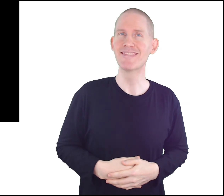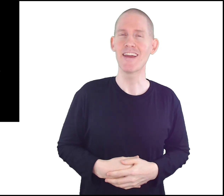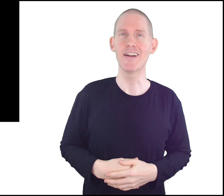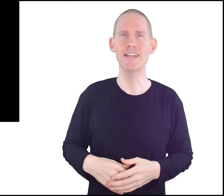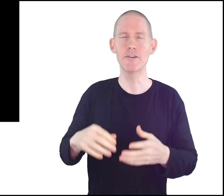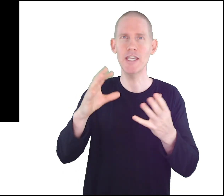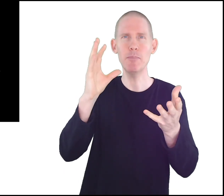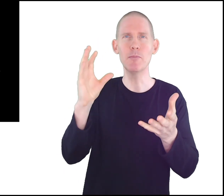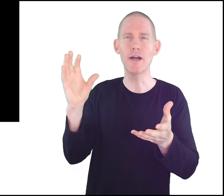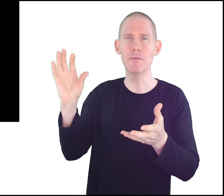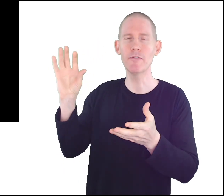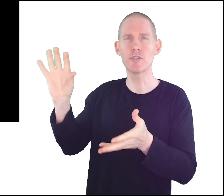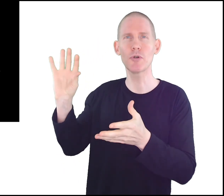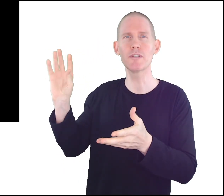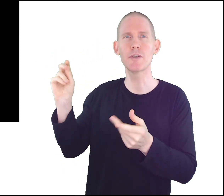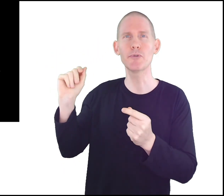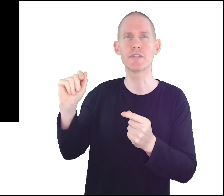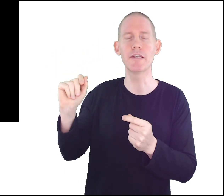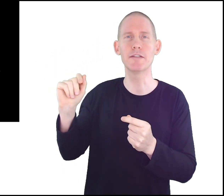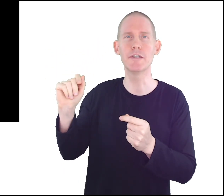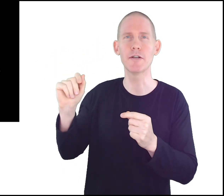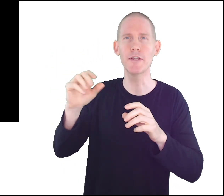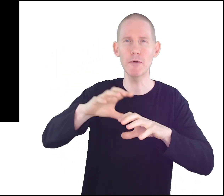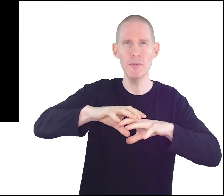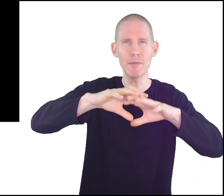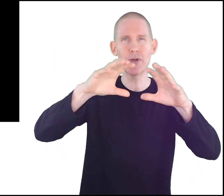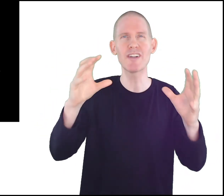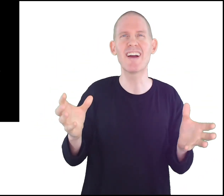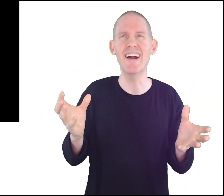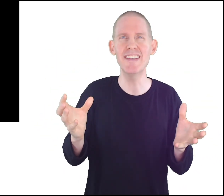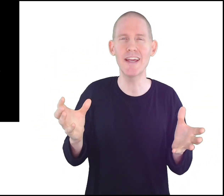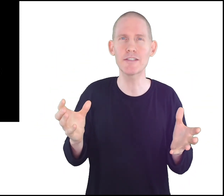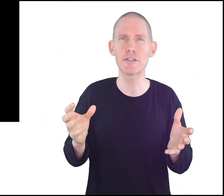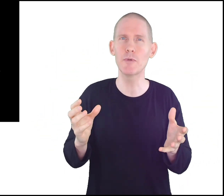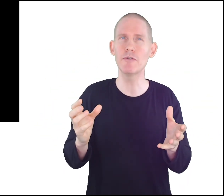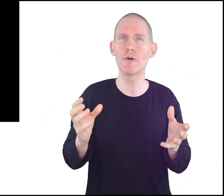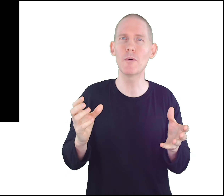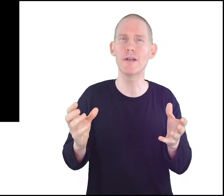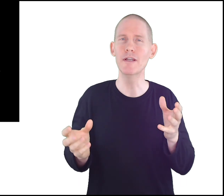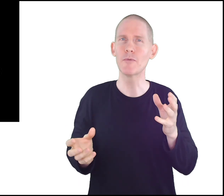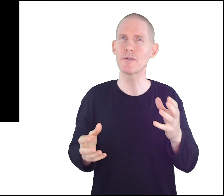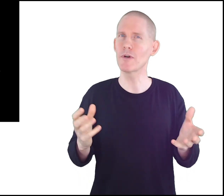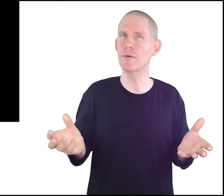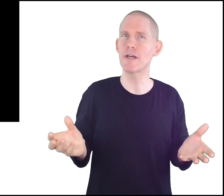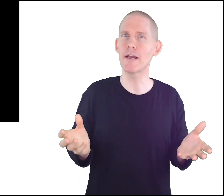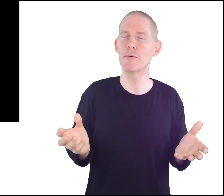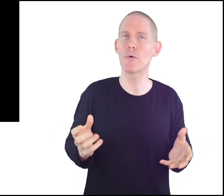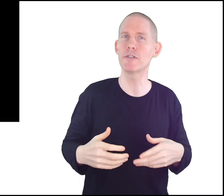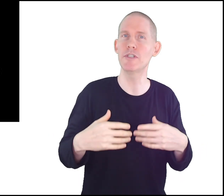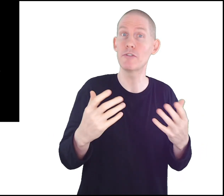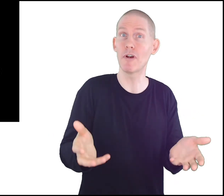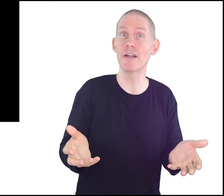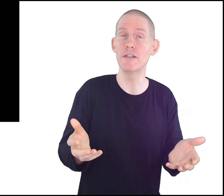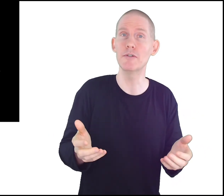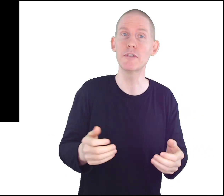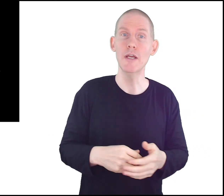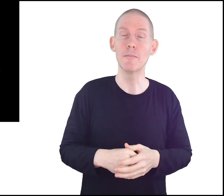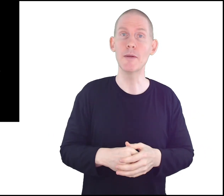All right, now keep in mind, we have a short, simple sentence here. There would be a bigger context because we don't know what are we talking about? What is she trying to use? Maybe